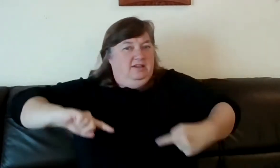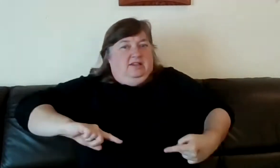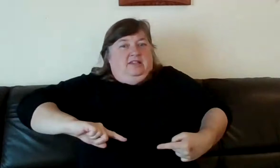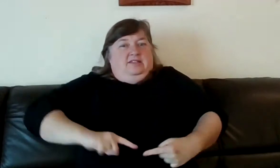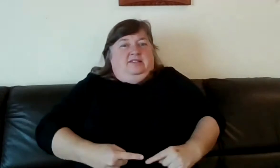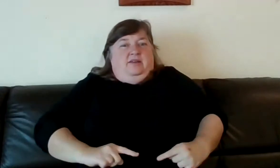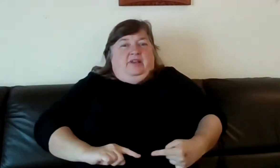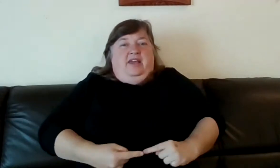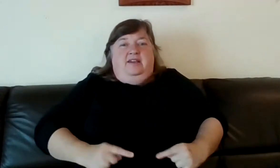This is a stomach ache.